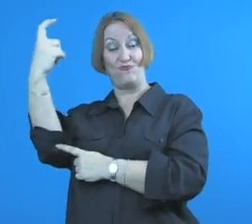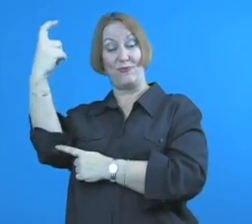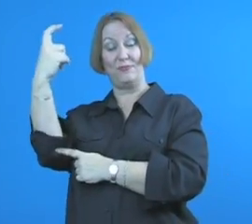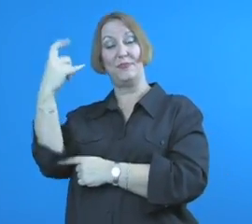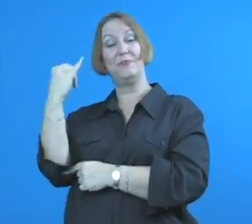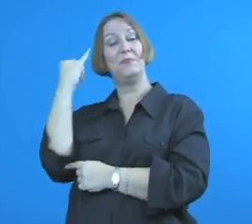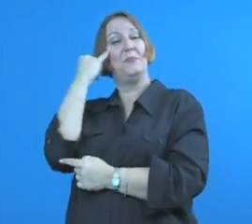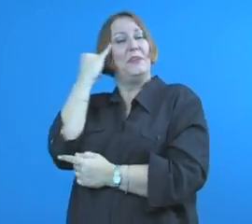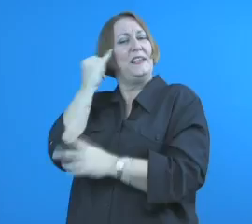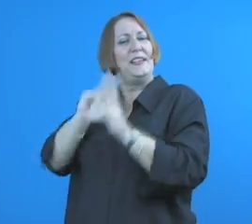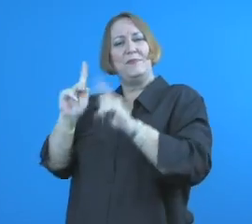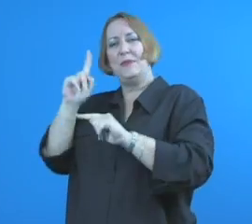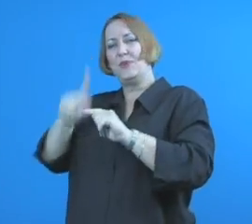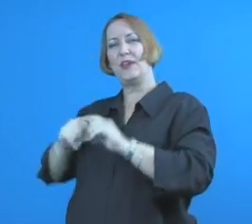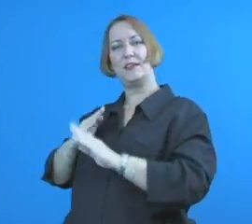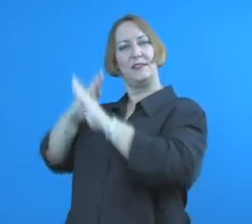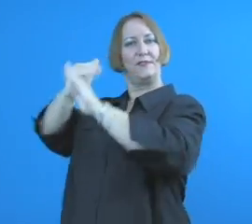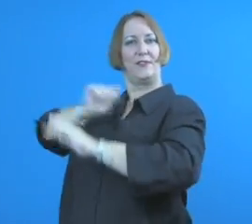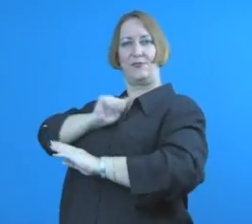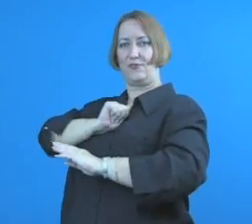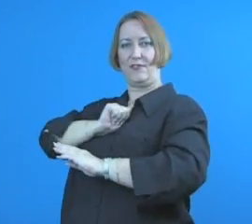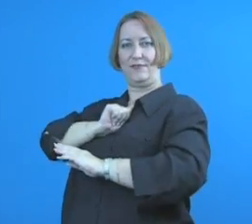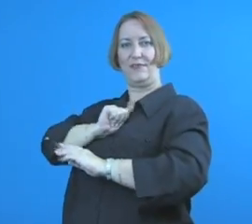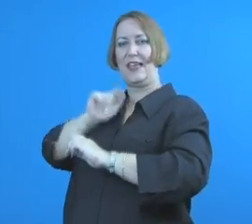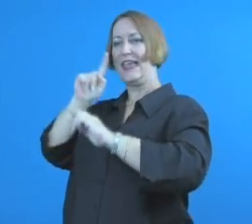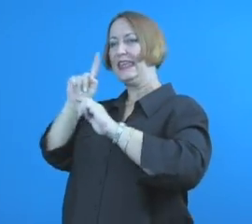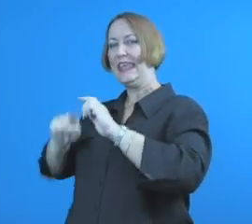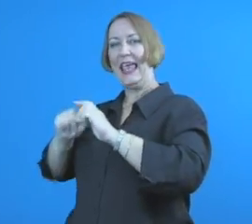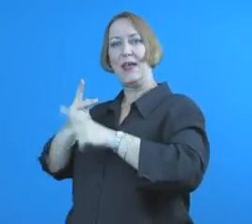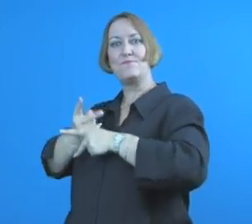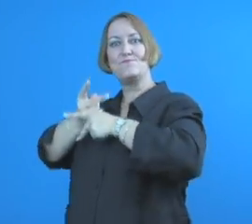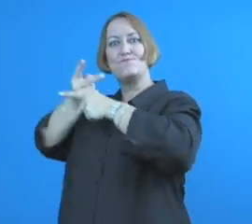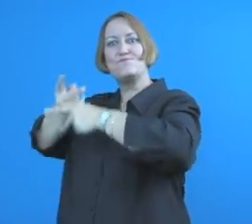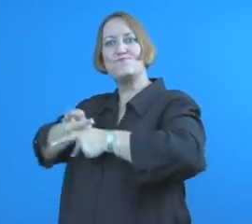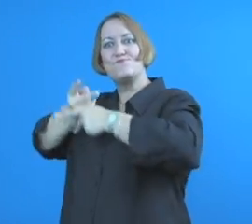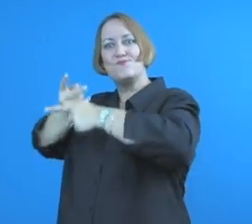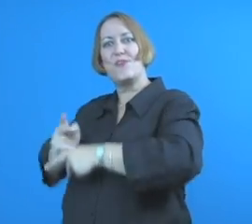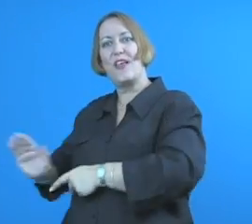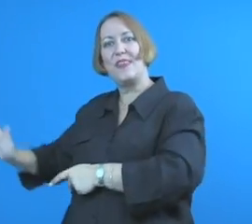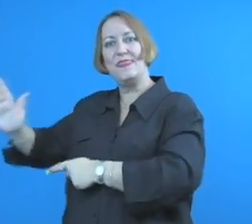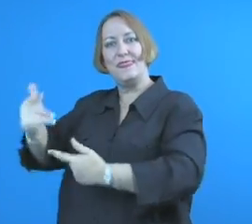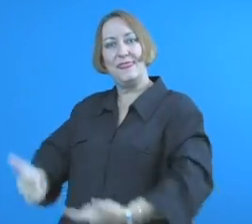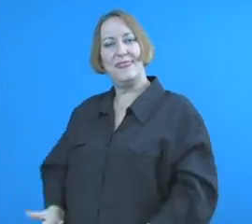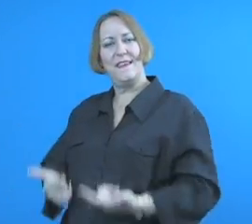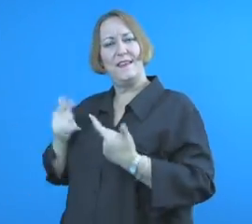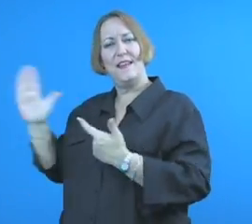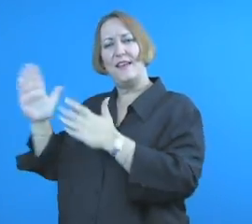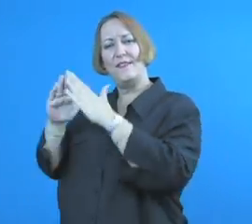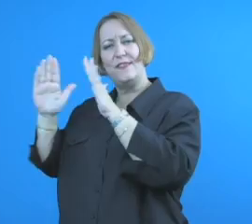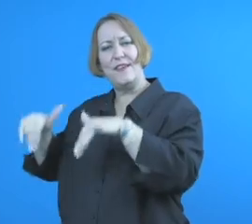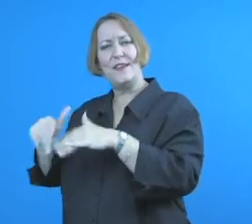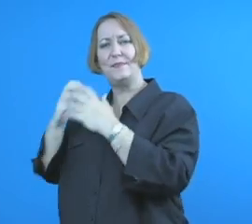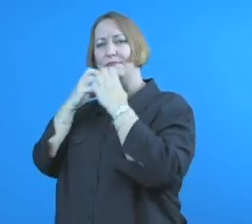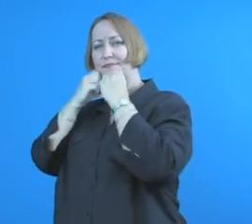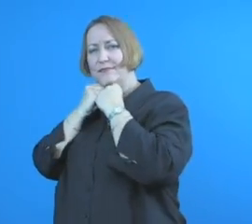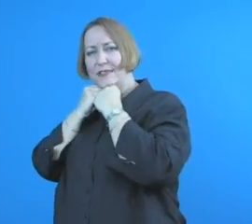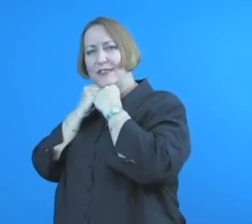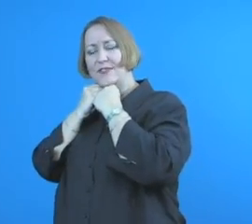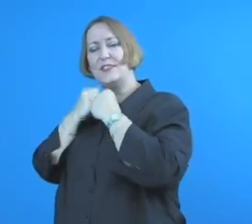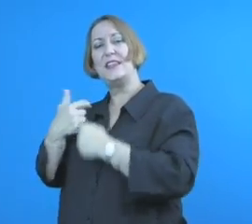Somewhere along the way, we have forgotten that nearly 10% of the population, that is part of we the people, has the same right to know what is